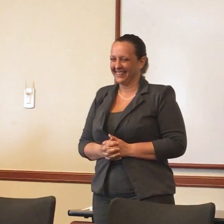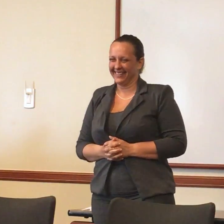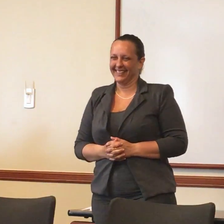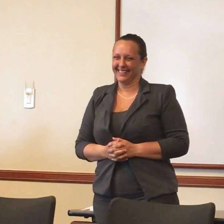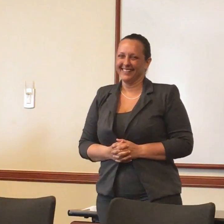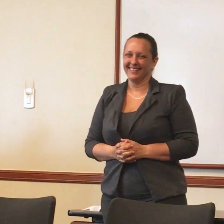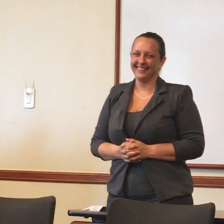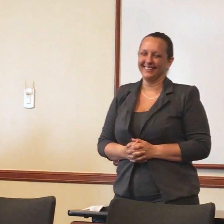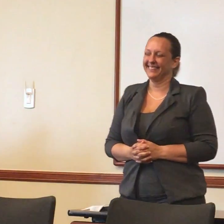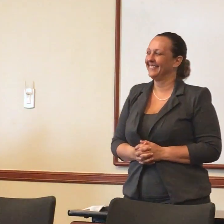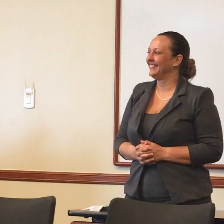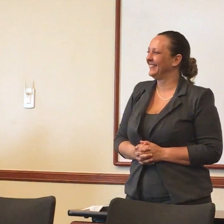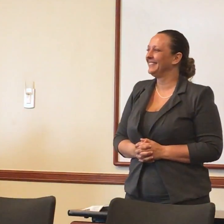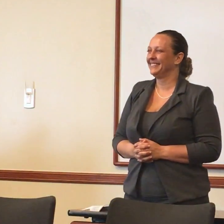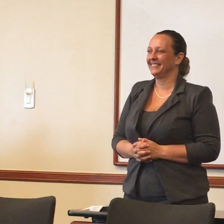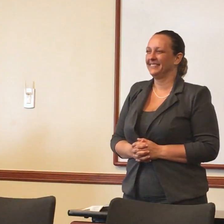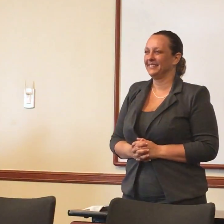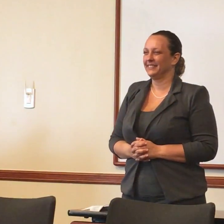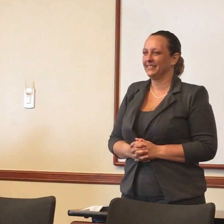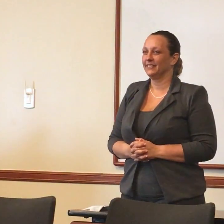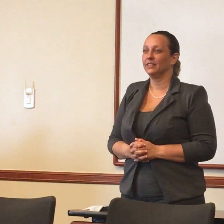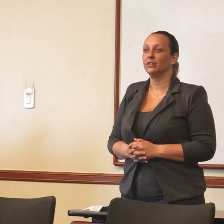behind the gate, yeah, it's fine, okay.